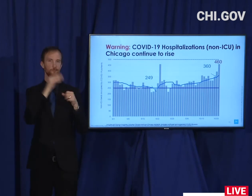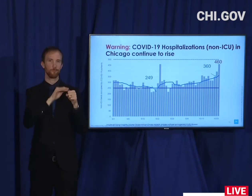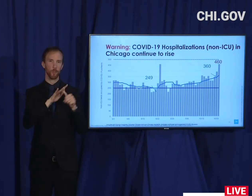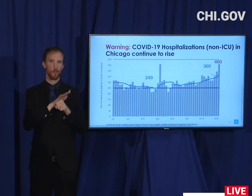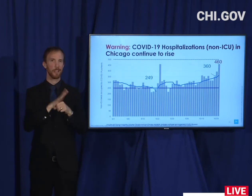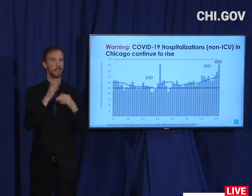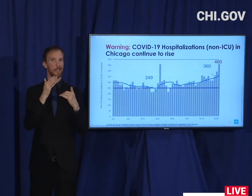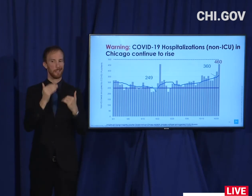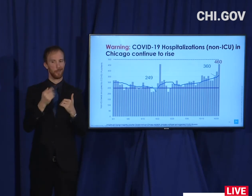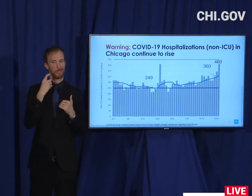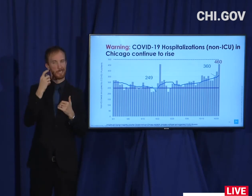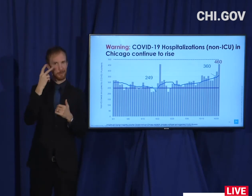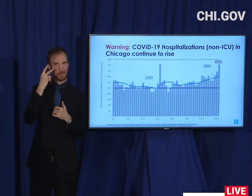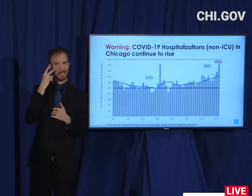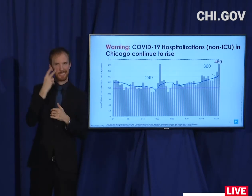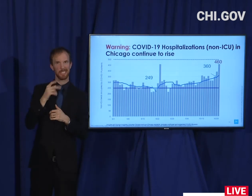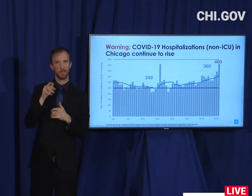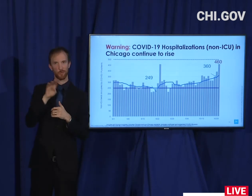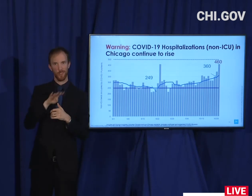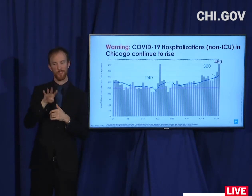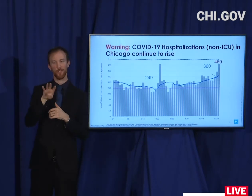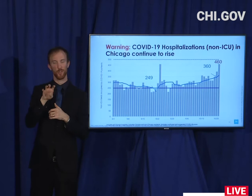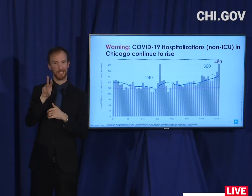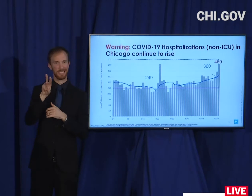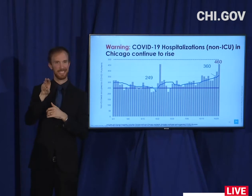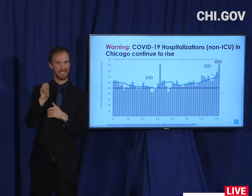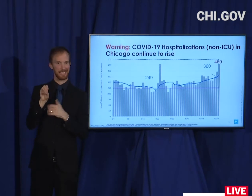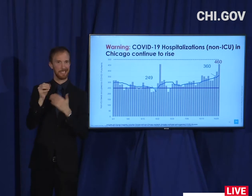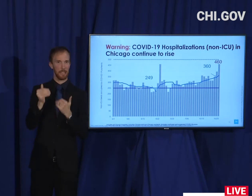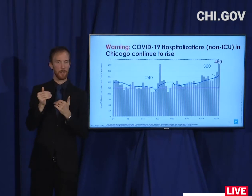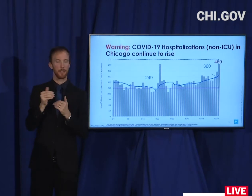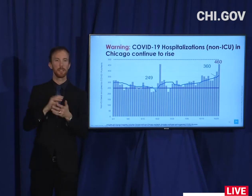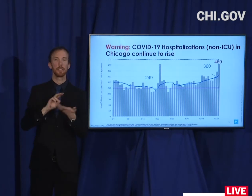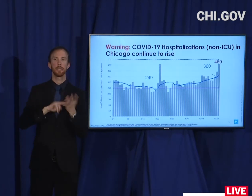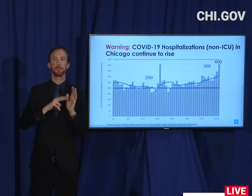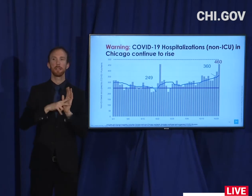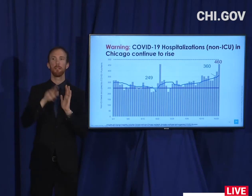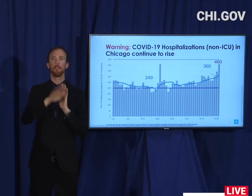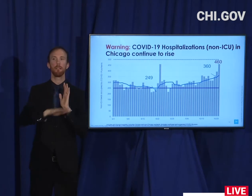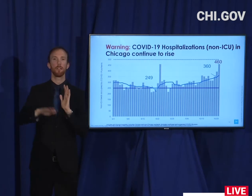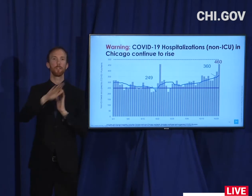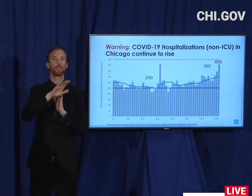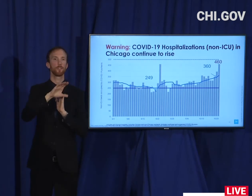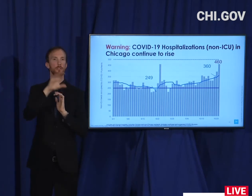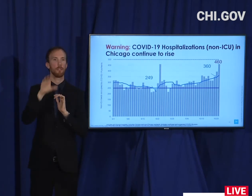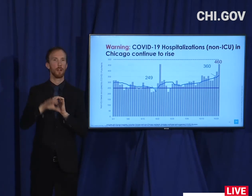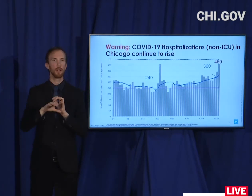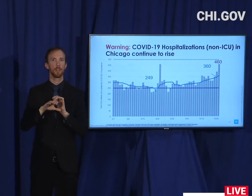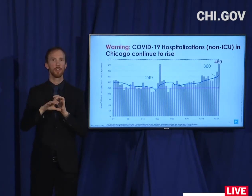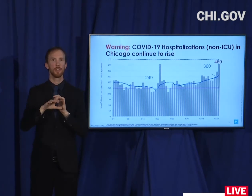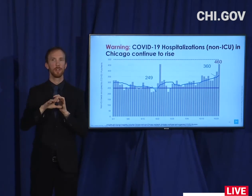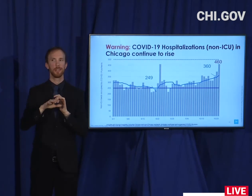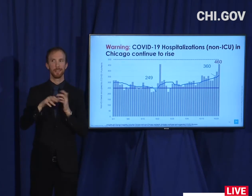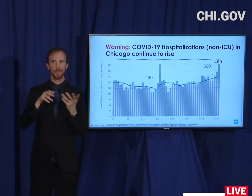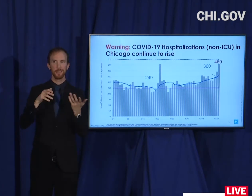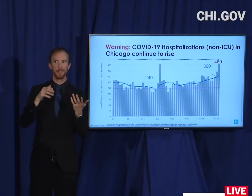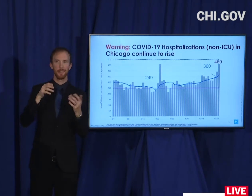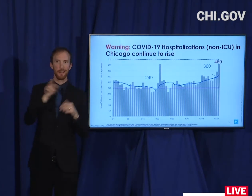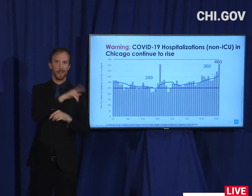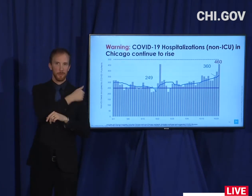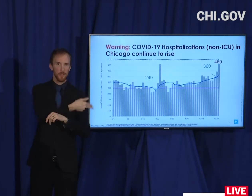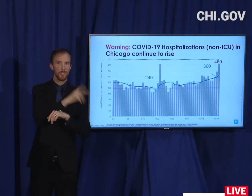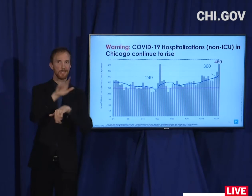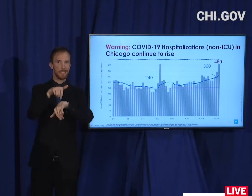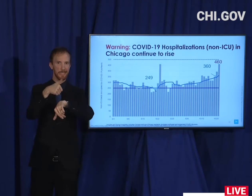are hearing across Chicago, we're hearing from our hospitals that they're standing their COVID teams back up again.